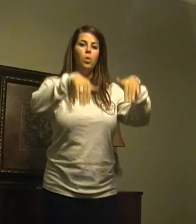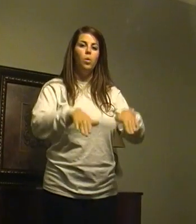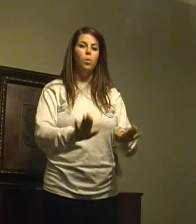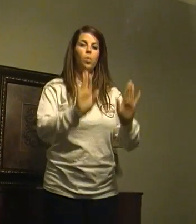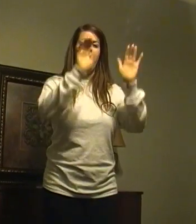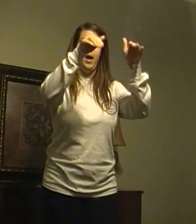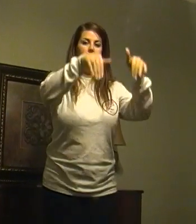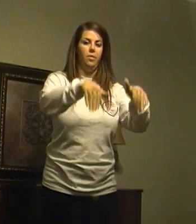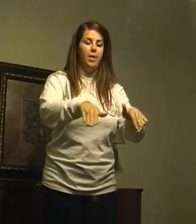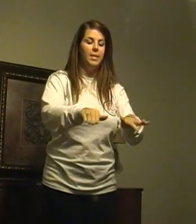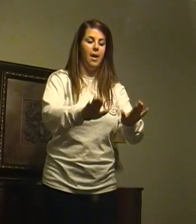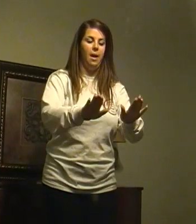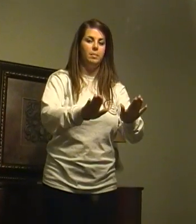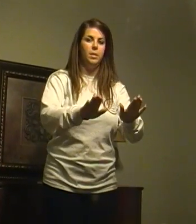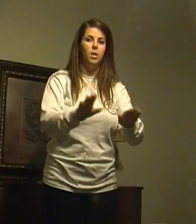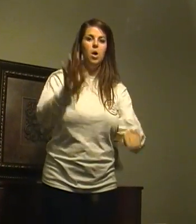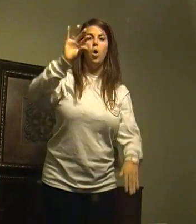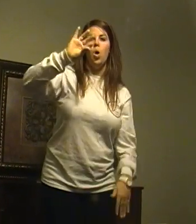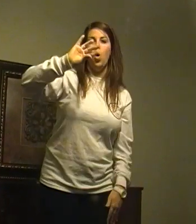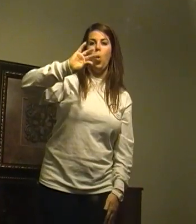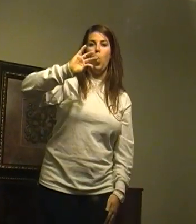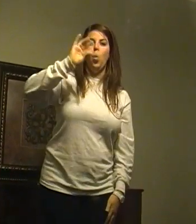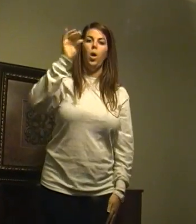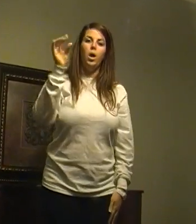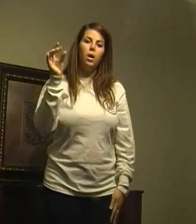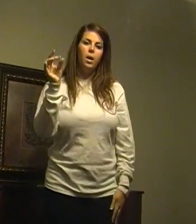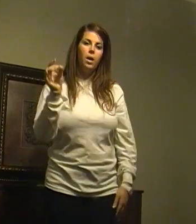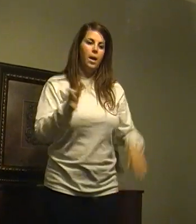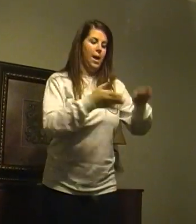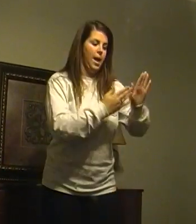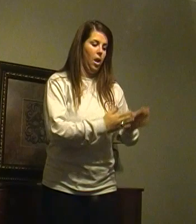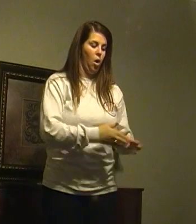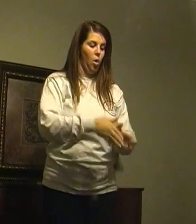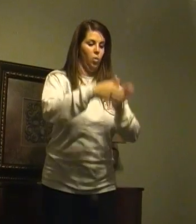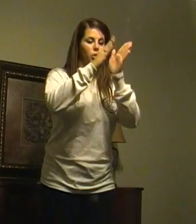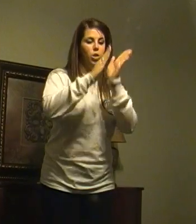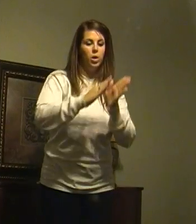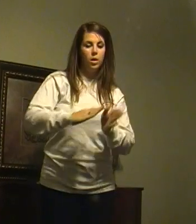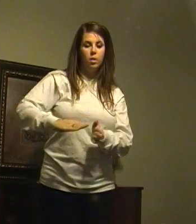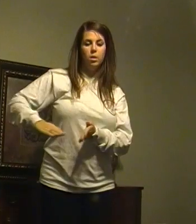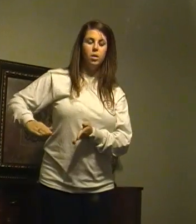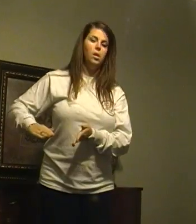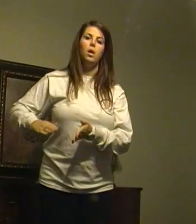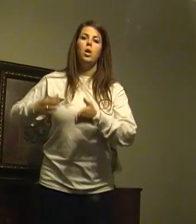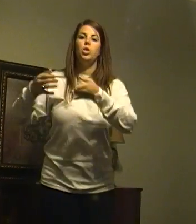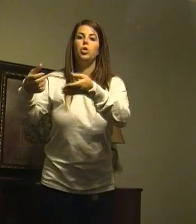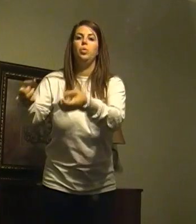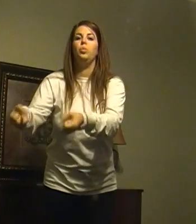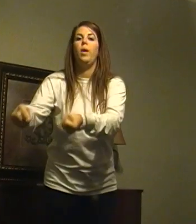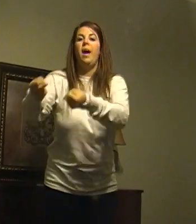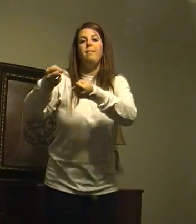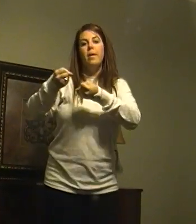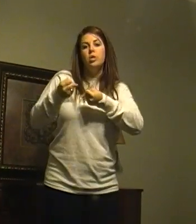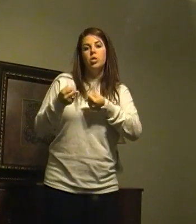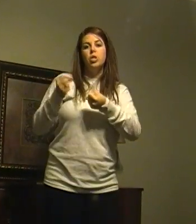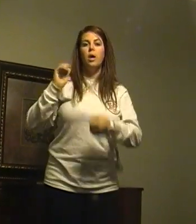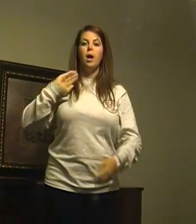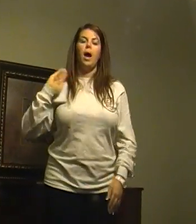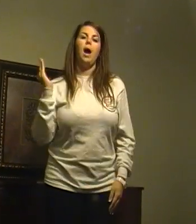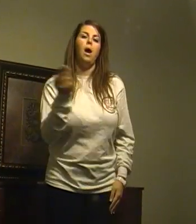tidal wave 3 times, or an ocean to ravish